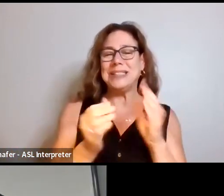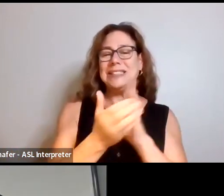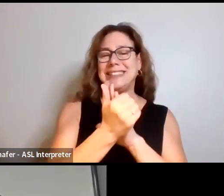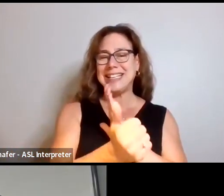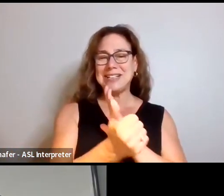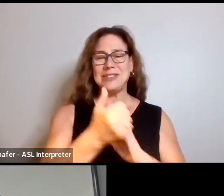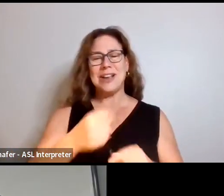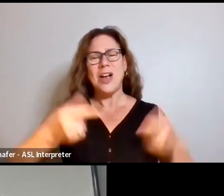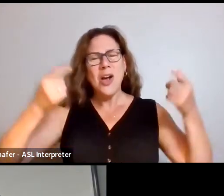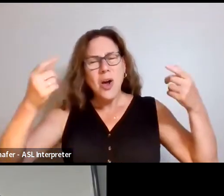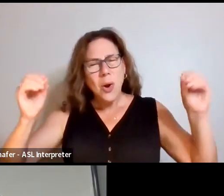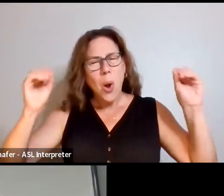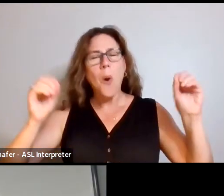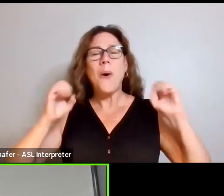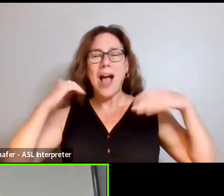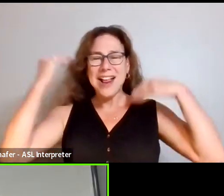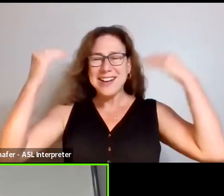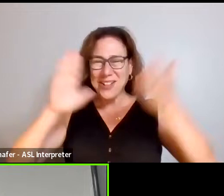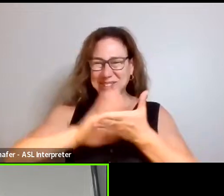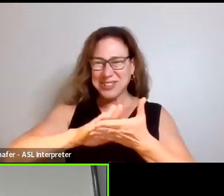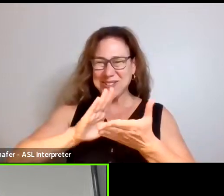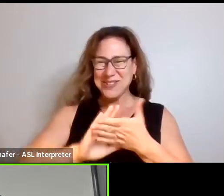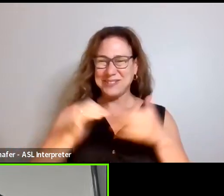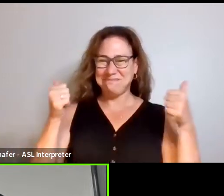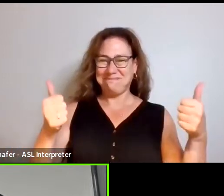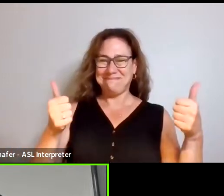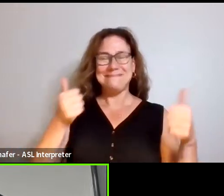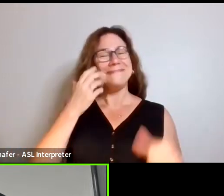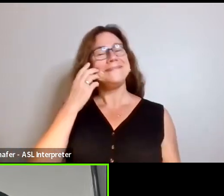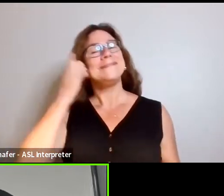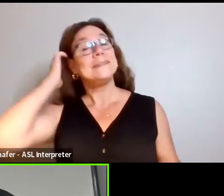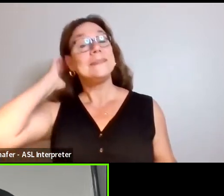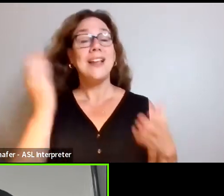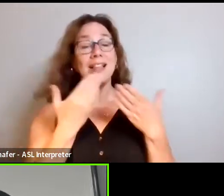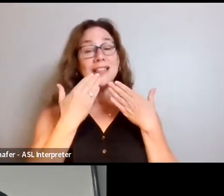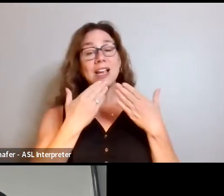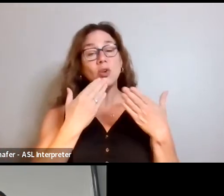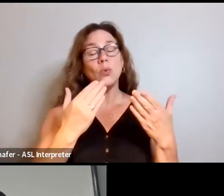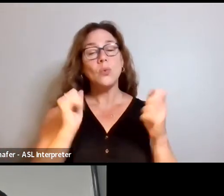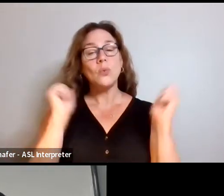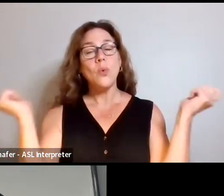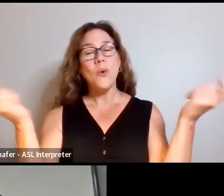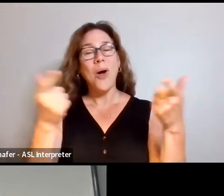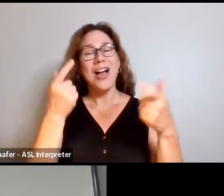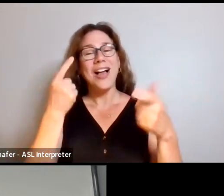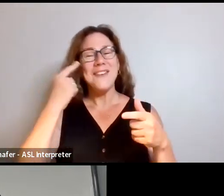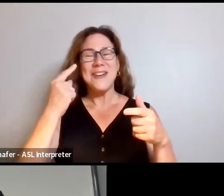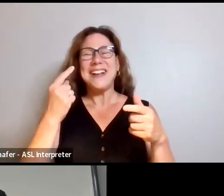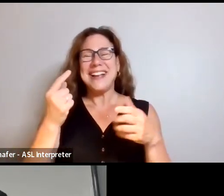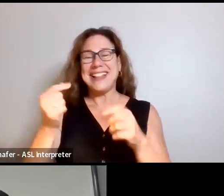right, go adult school. Thank you. Thank you very much. Thanks everybody in the audience there behind you. Right.